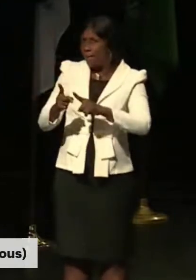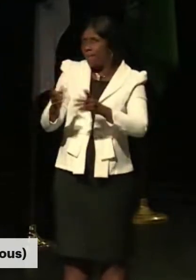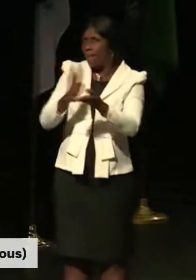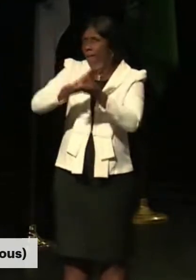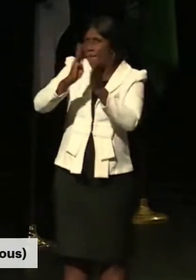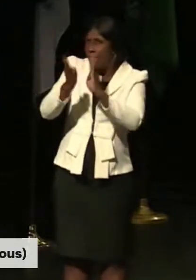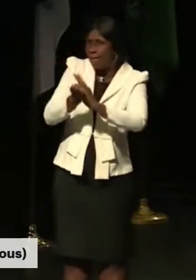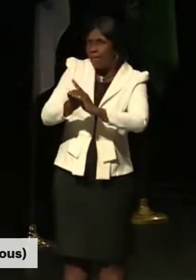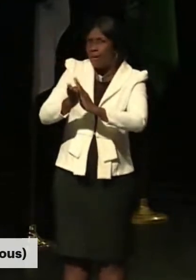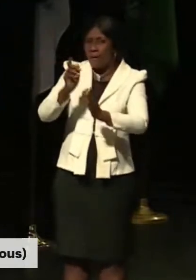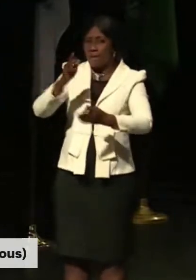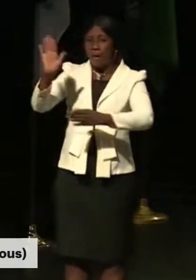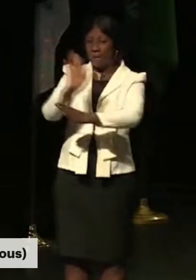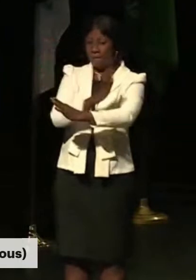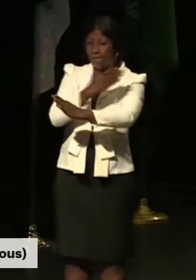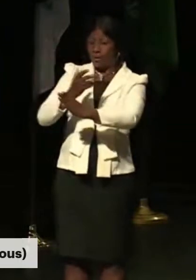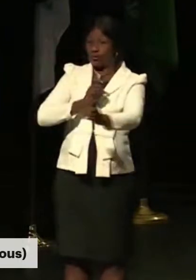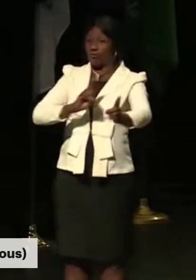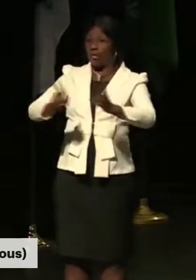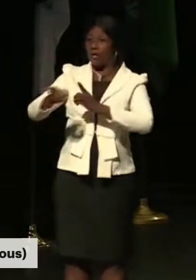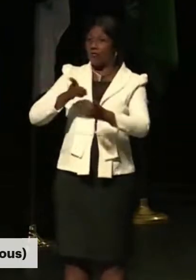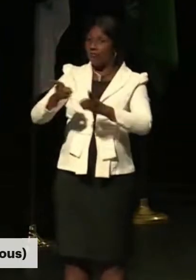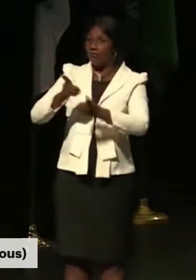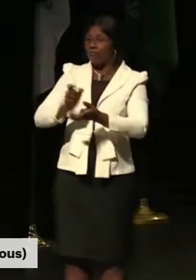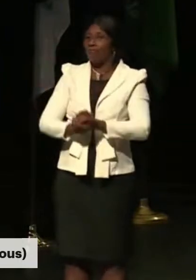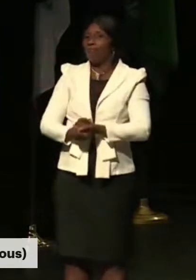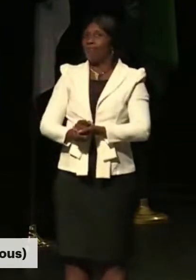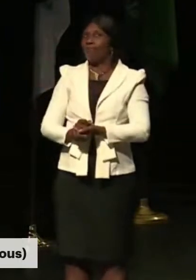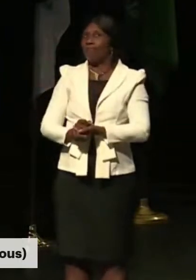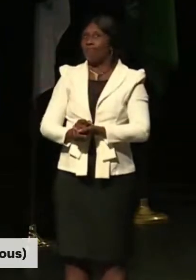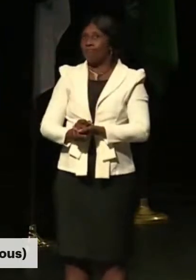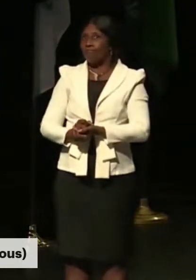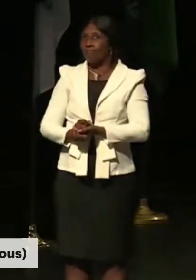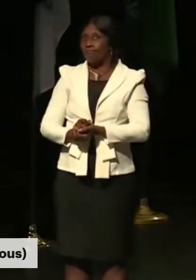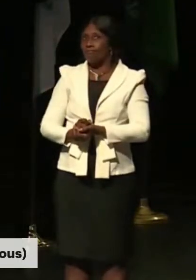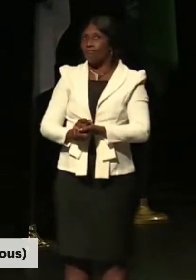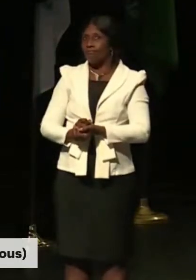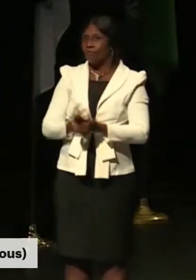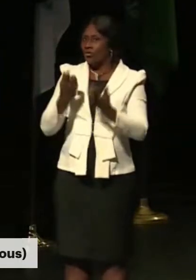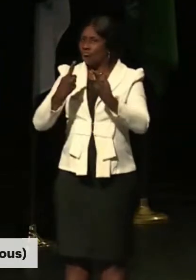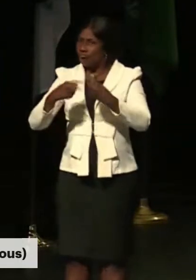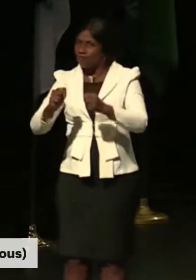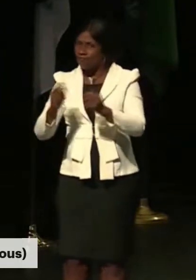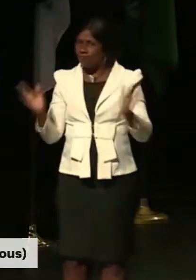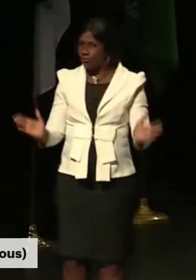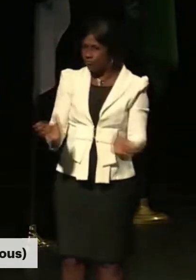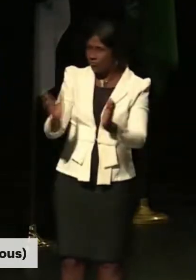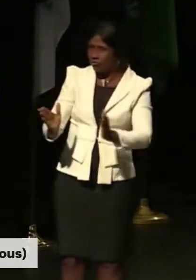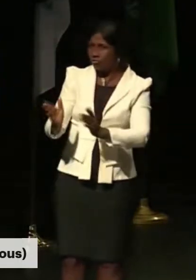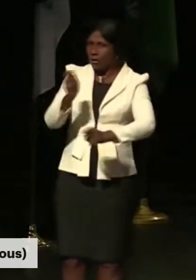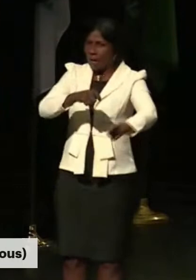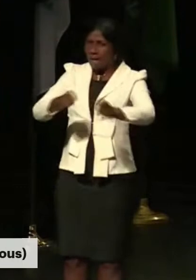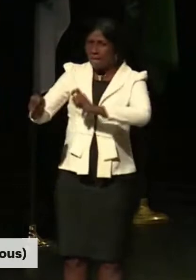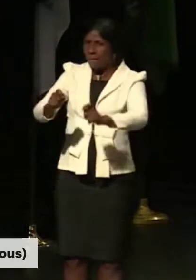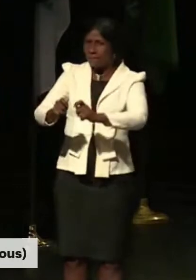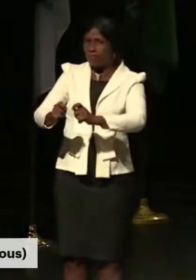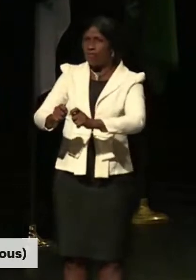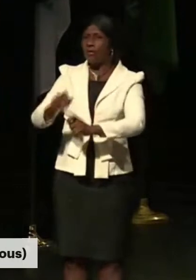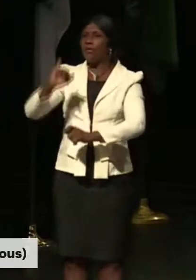Orchestra, he triumphantly led the EXO Cubs Junior Steel Orchestra to the Junior Panorama title in